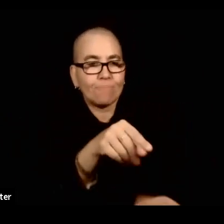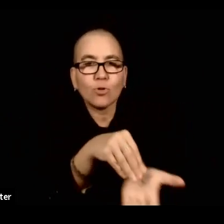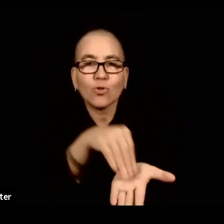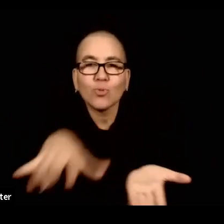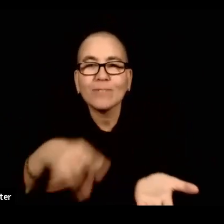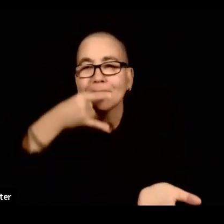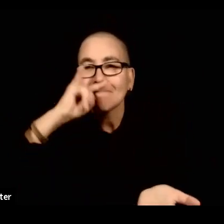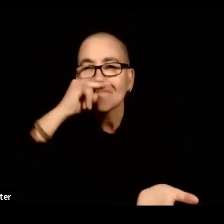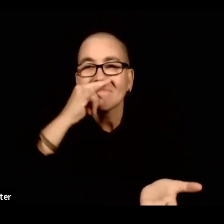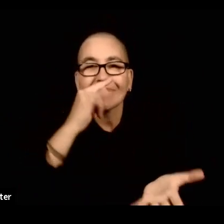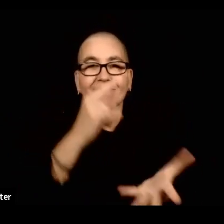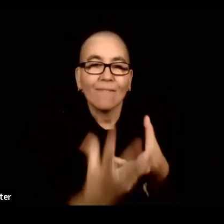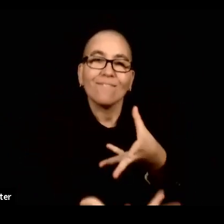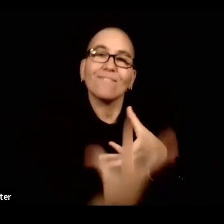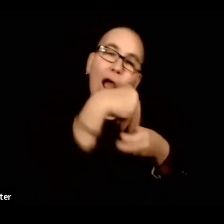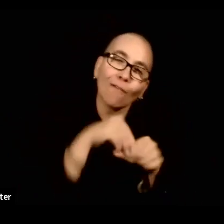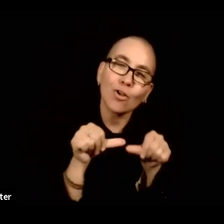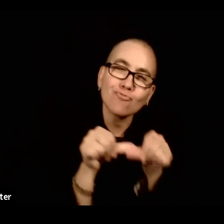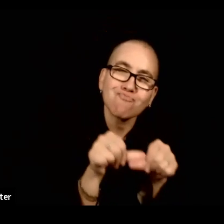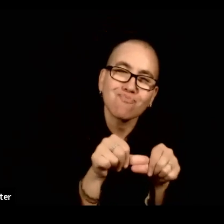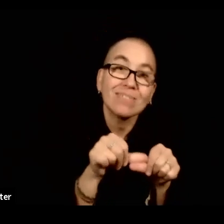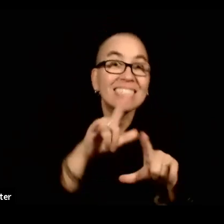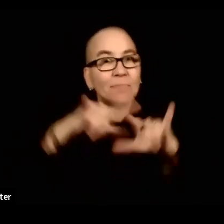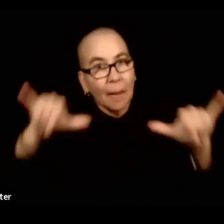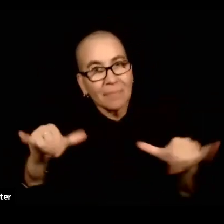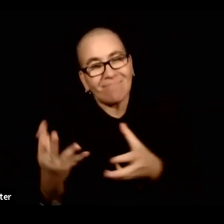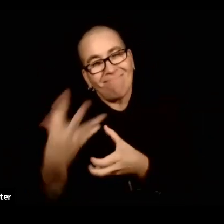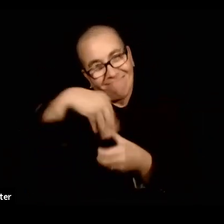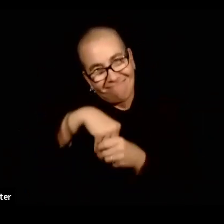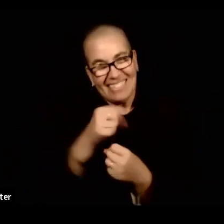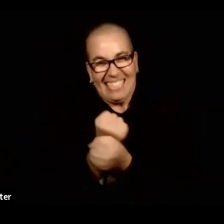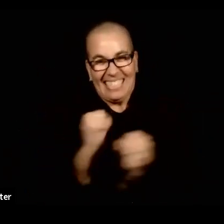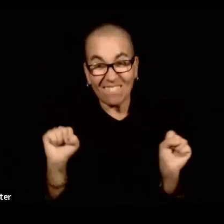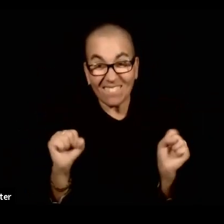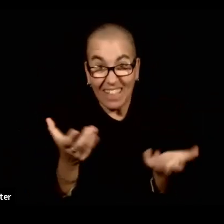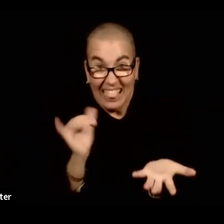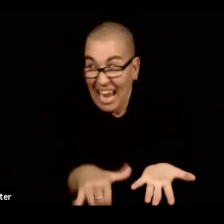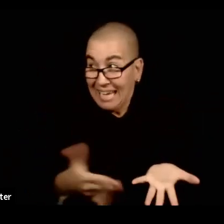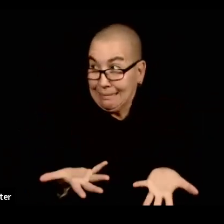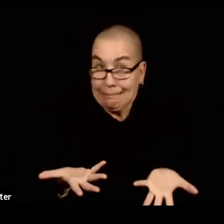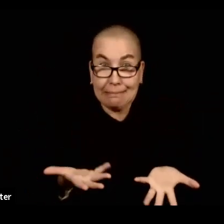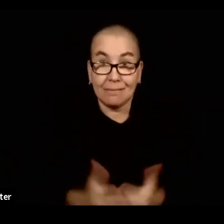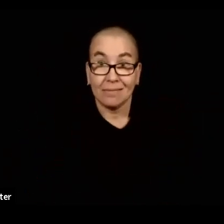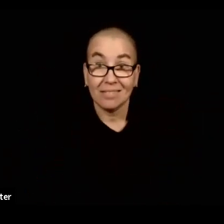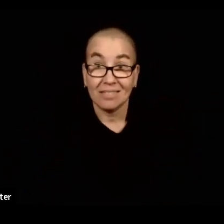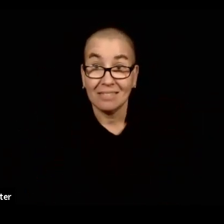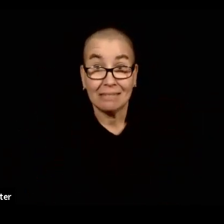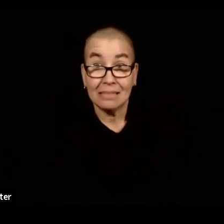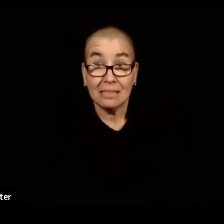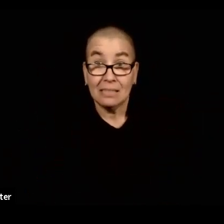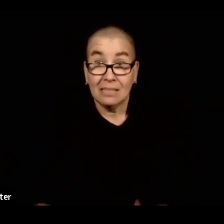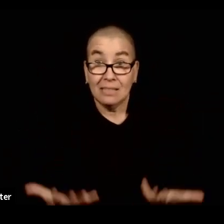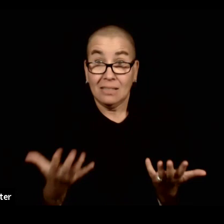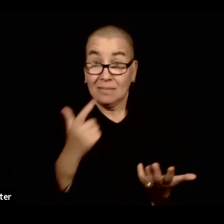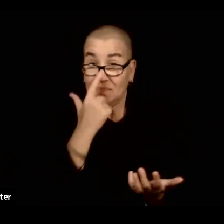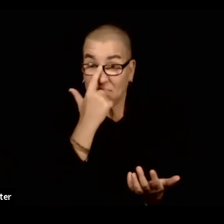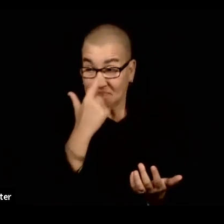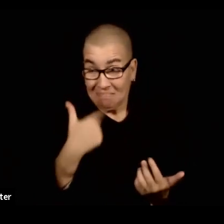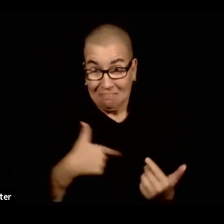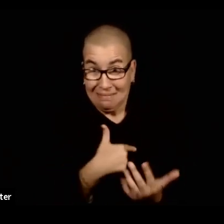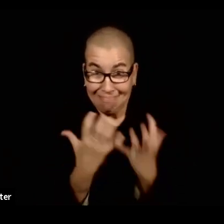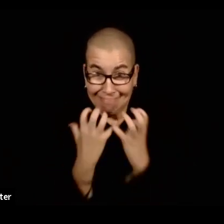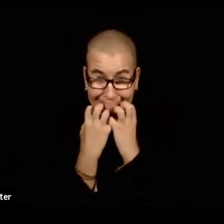And that's really challenging. And I've said before, I've got a number of people that I care about very greatly for whom the ability